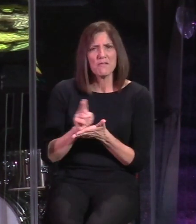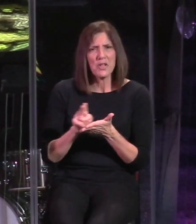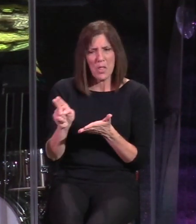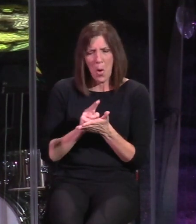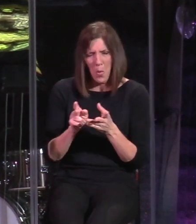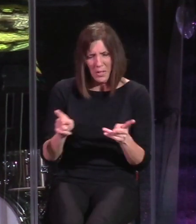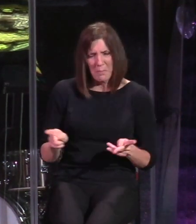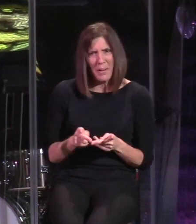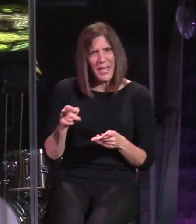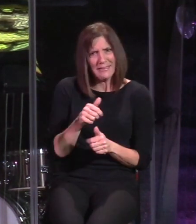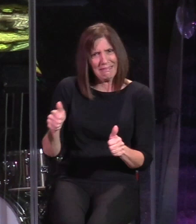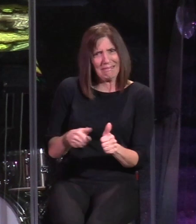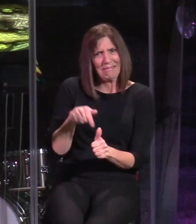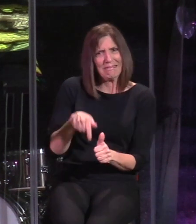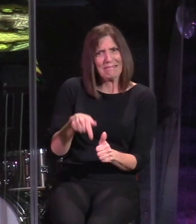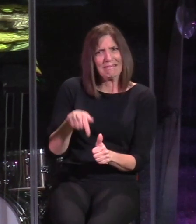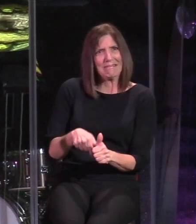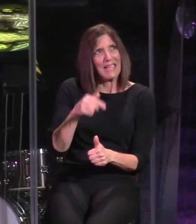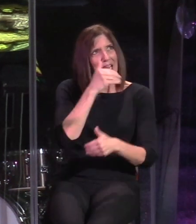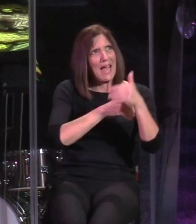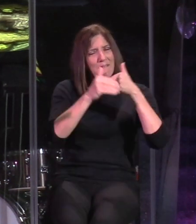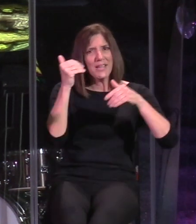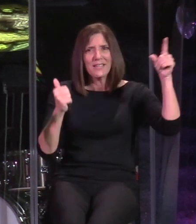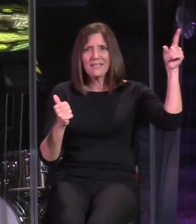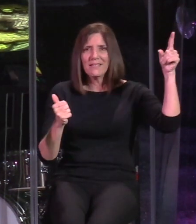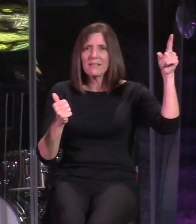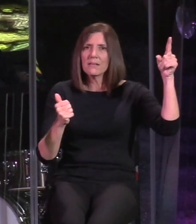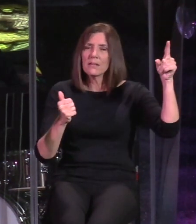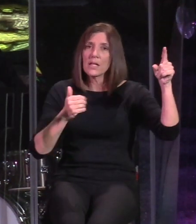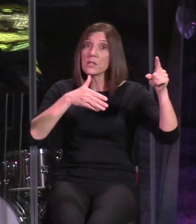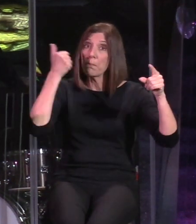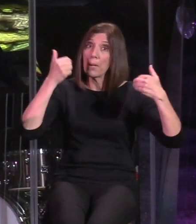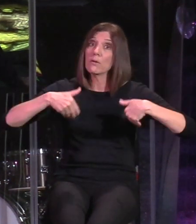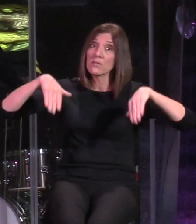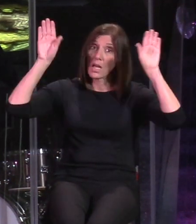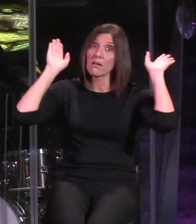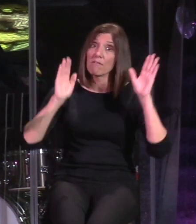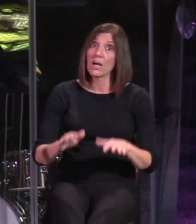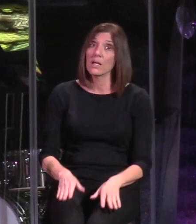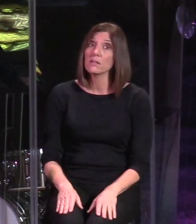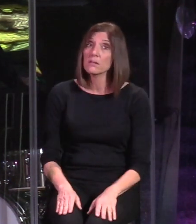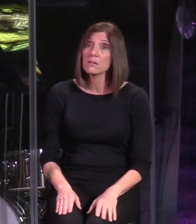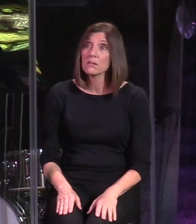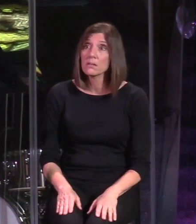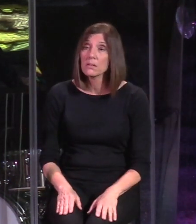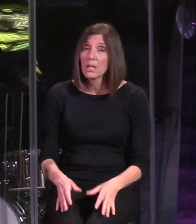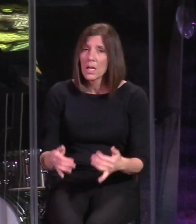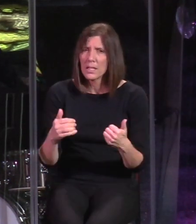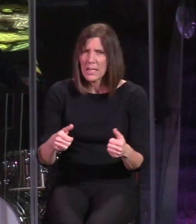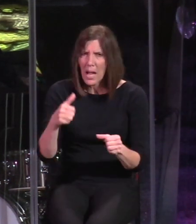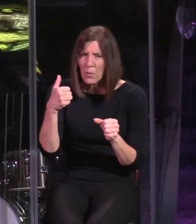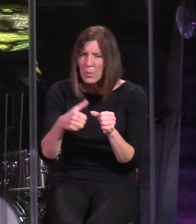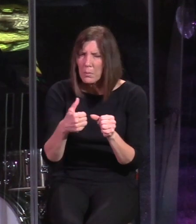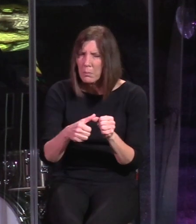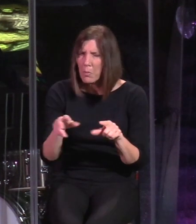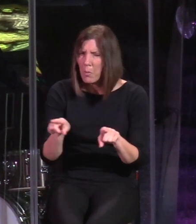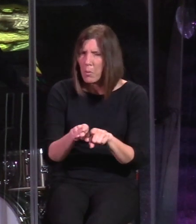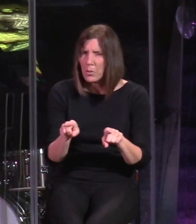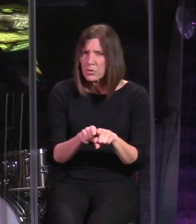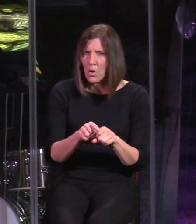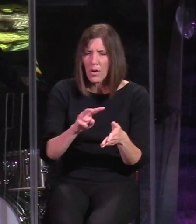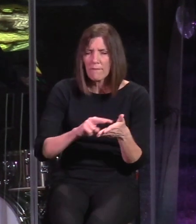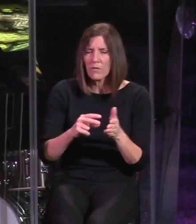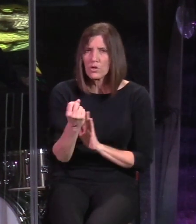offers a better sacrifice. And I want you to not miss the author's statement in verse 12.